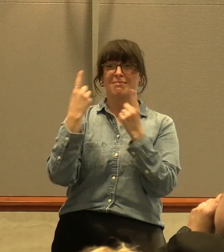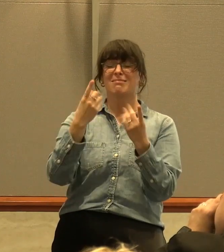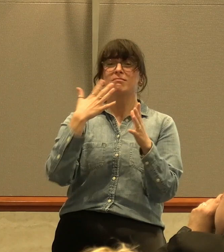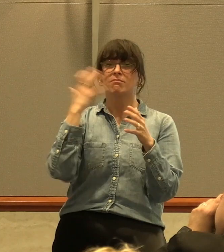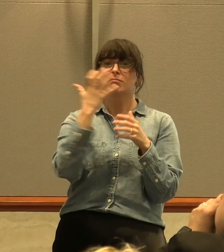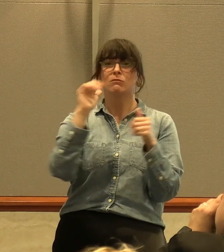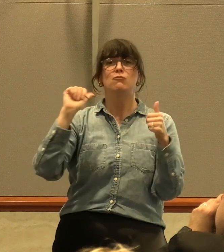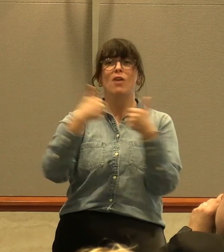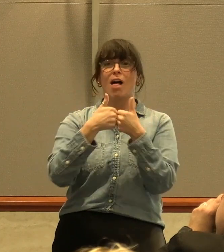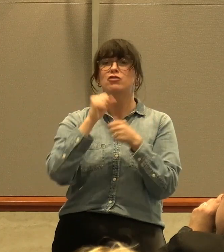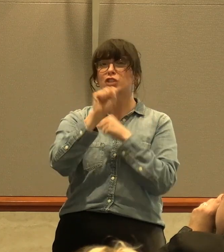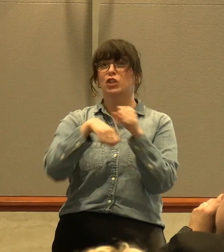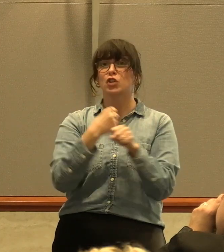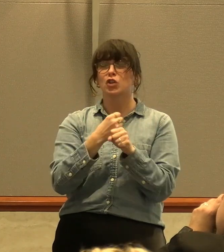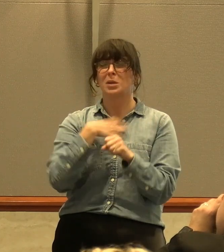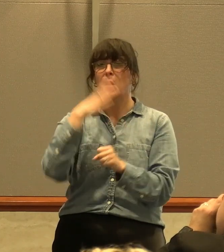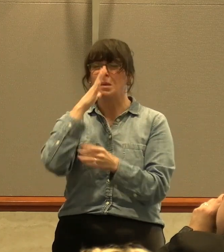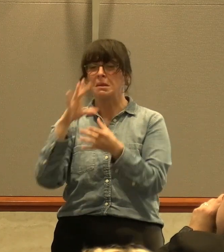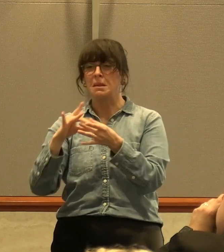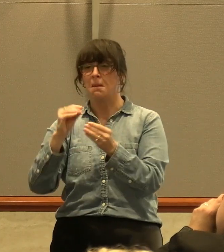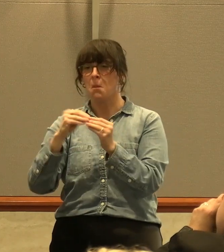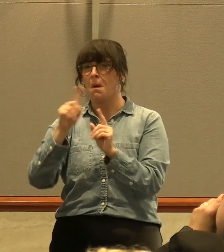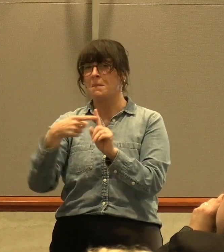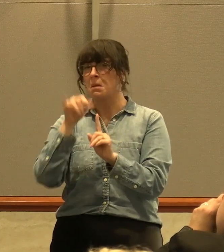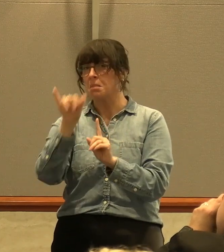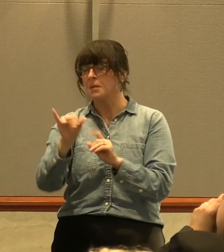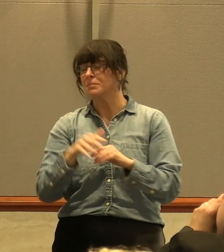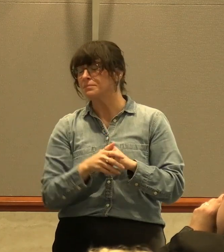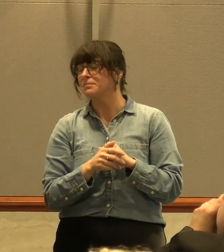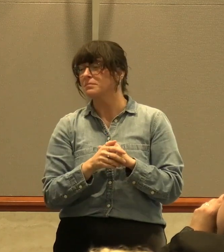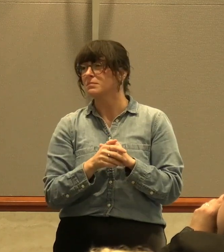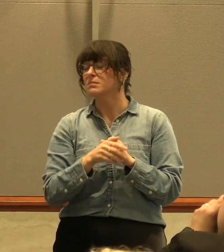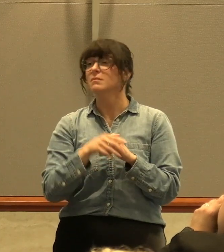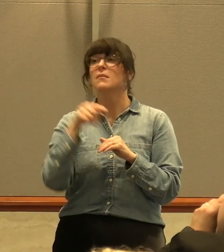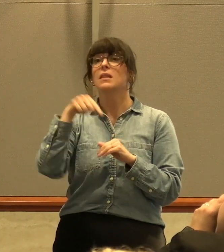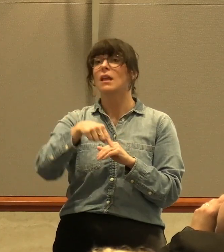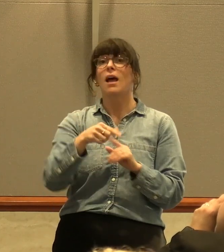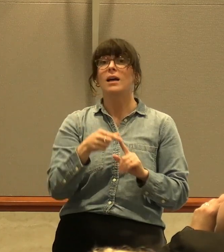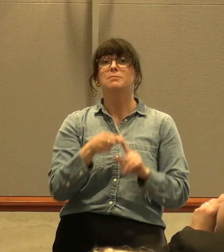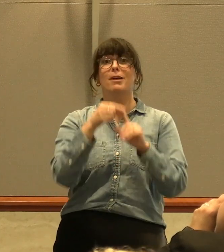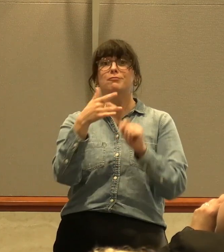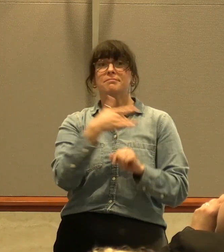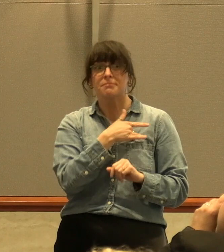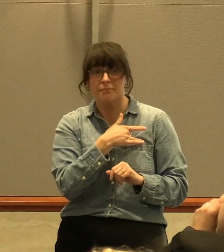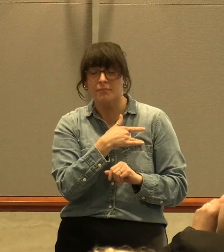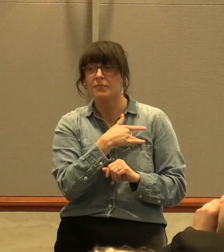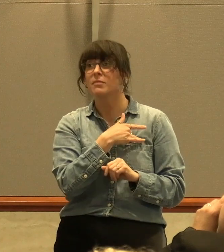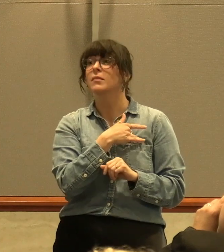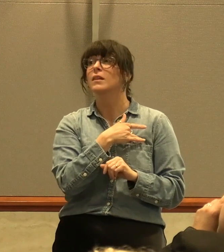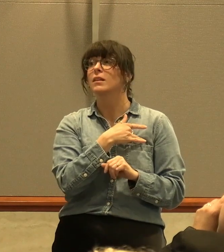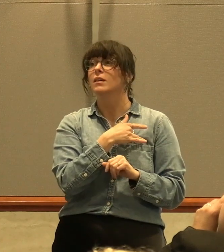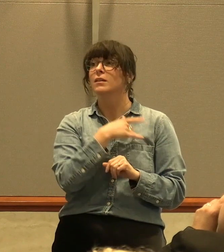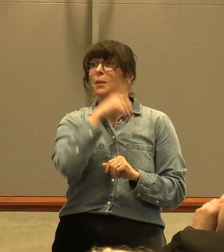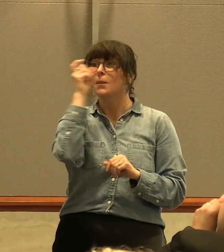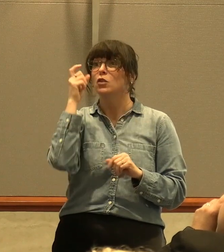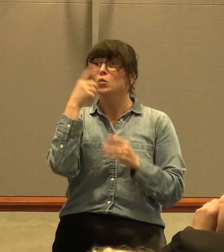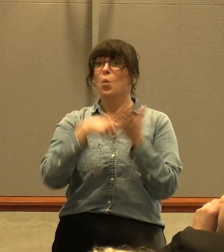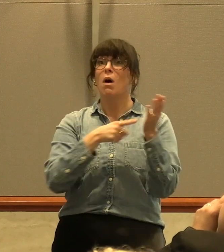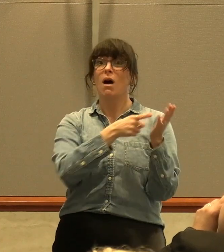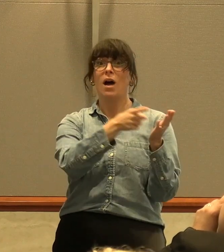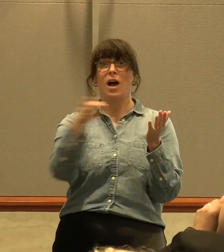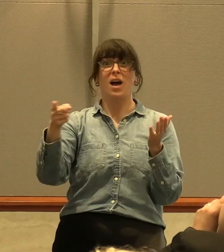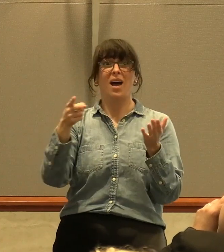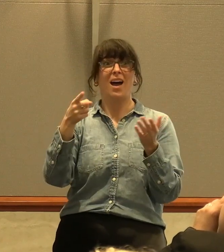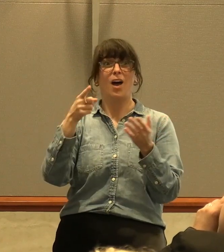extremely challenging year, and I'll get to that in one moment. But it's also special to me because, Thorne, the role that you